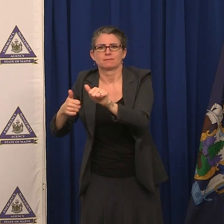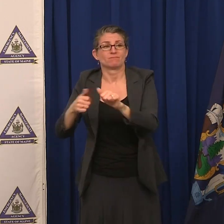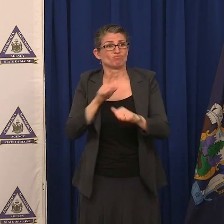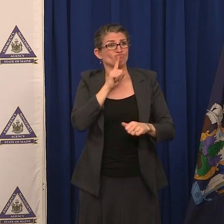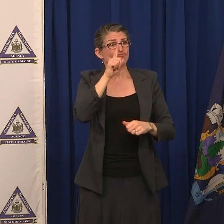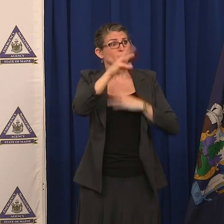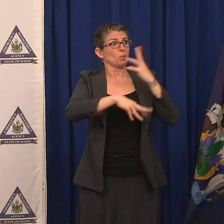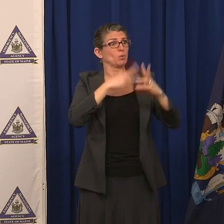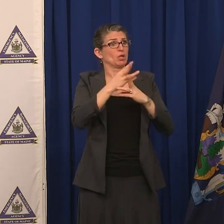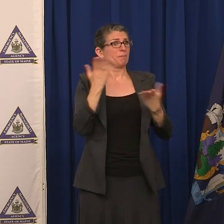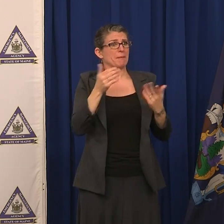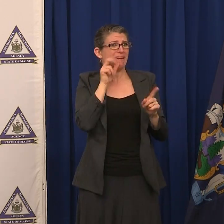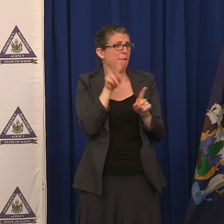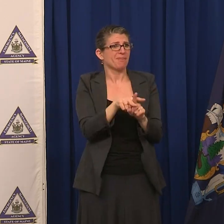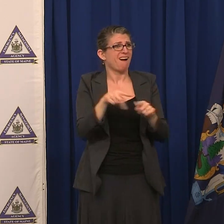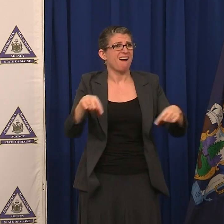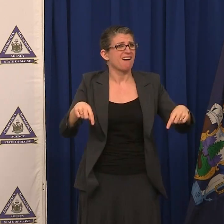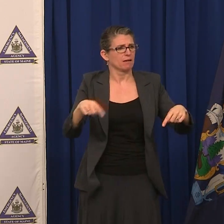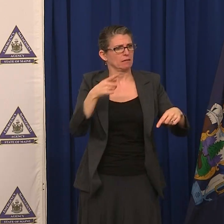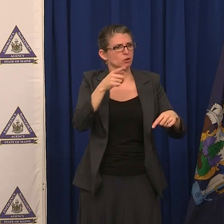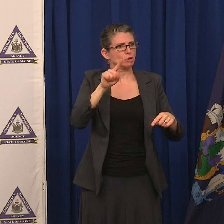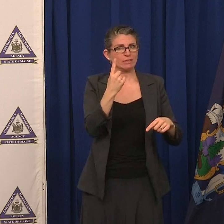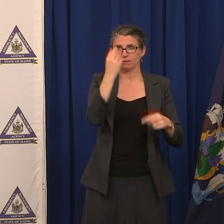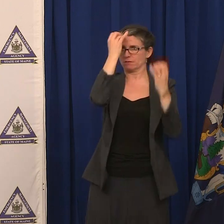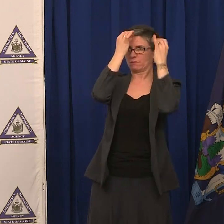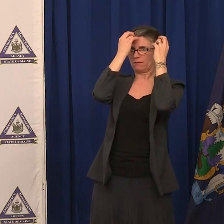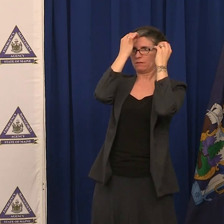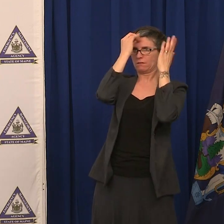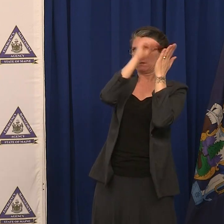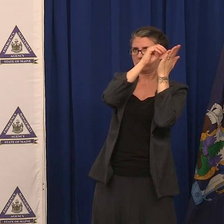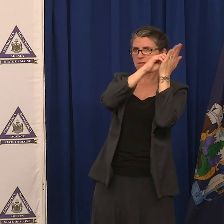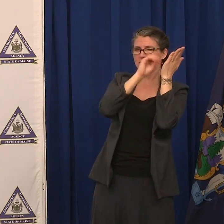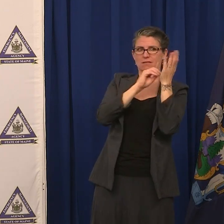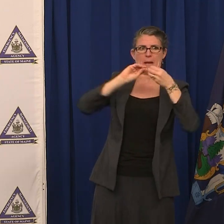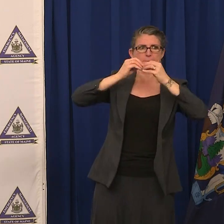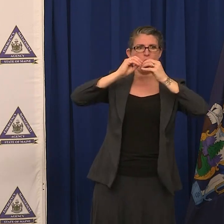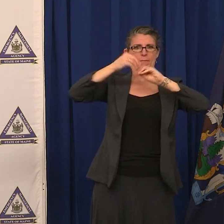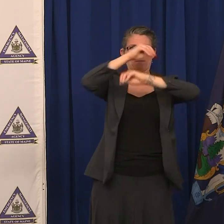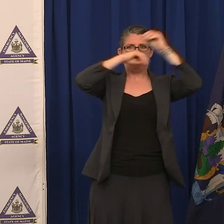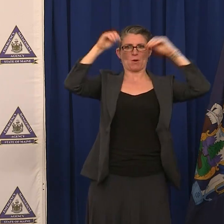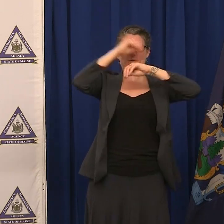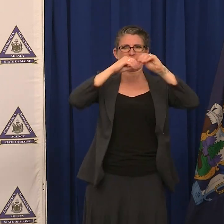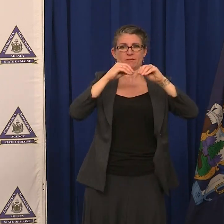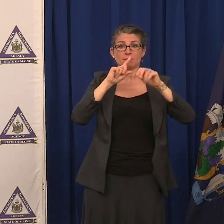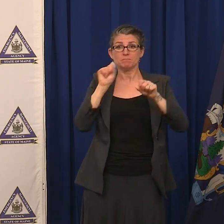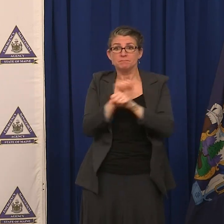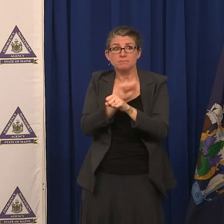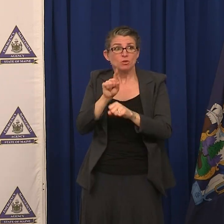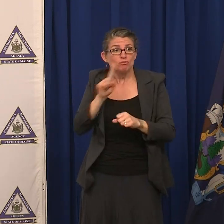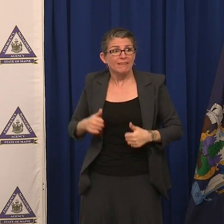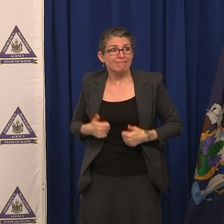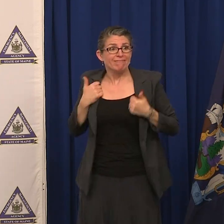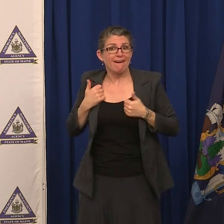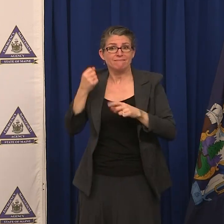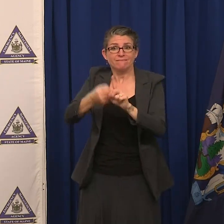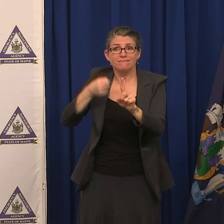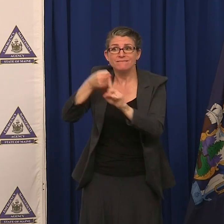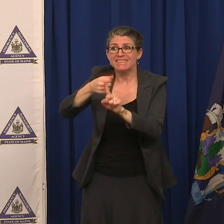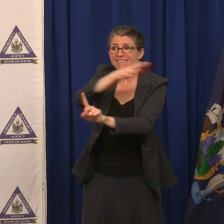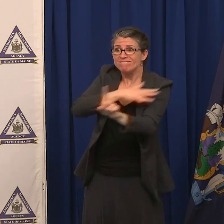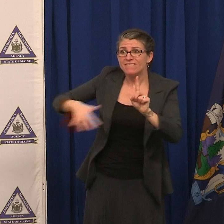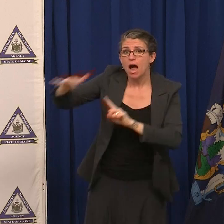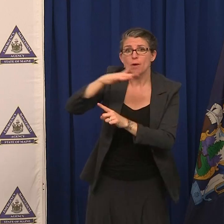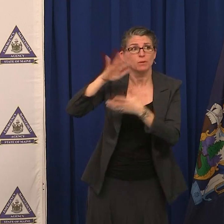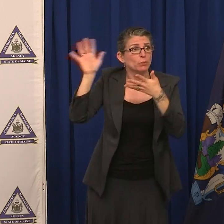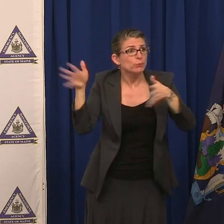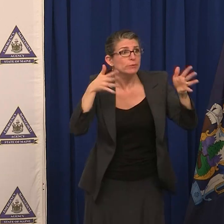done. And those are, of course, the worst case scenarios. Some assume that we adopt essentially a Wuhan-style